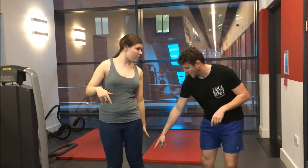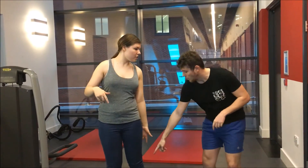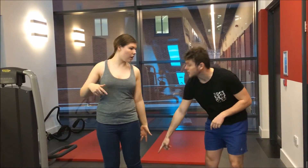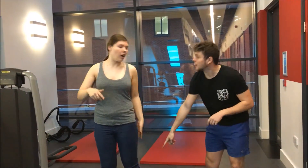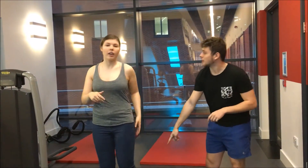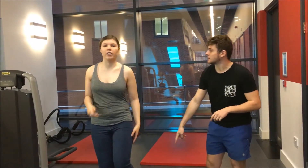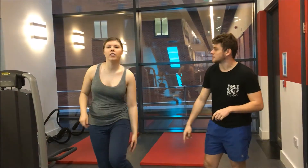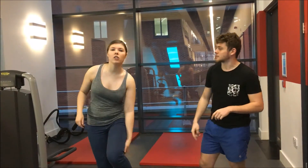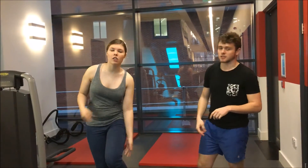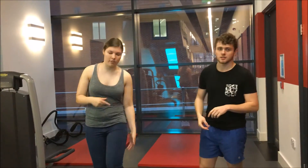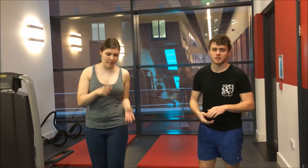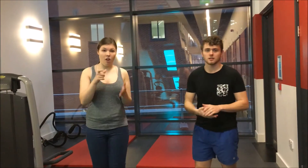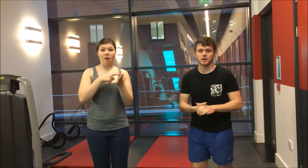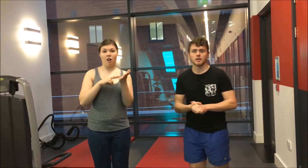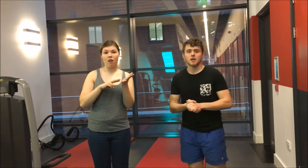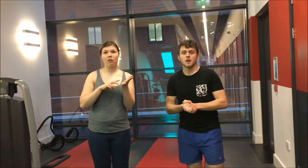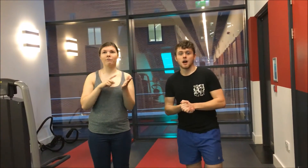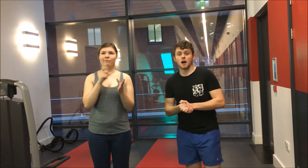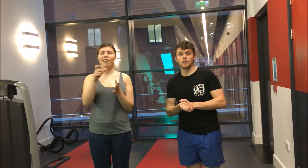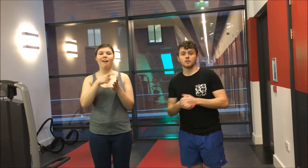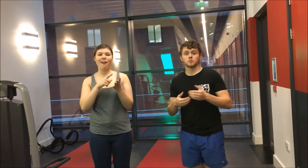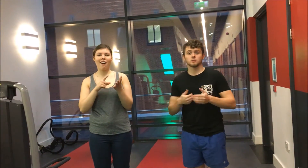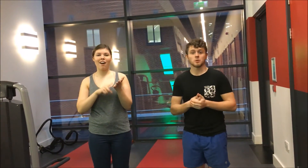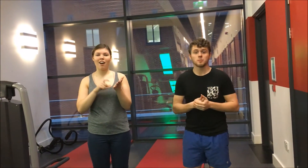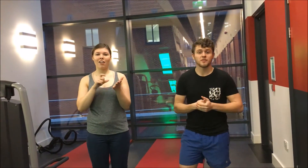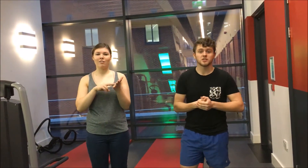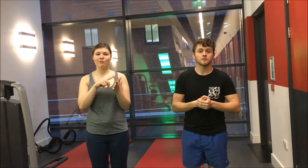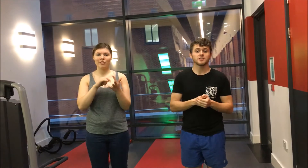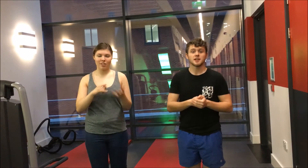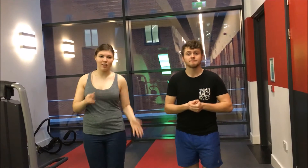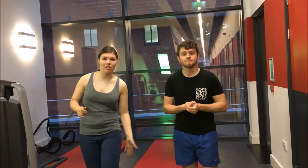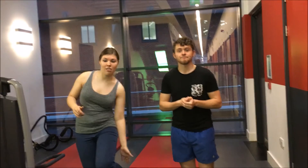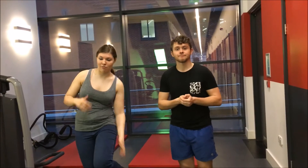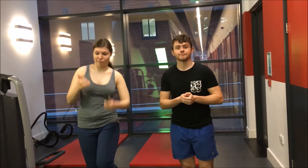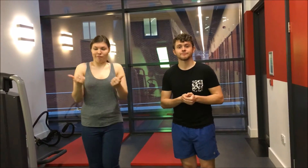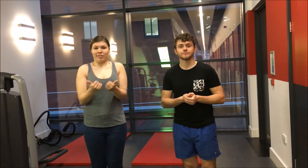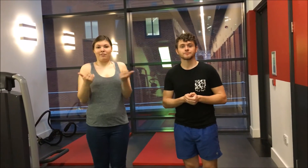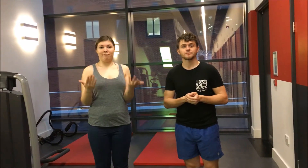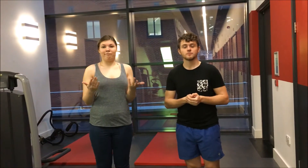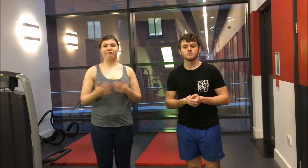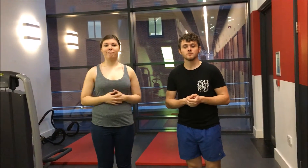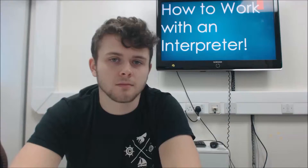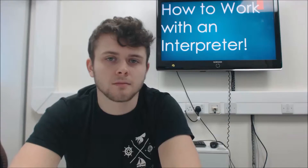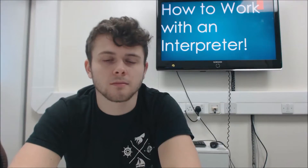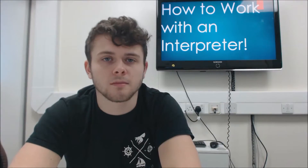that the calves? That one, yeah, that's it, yeah. And then we should probably be finishing off today.